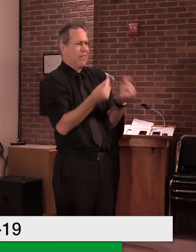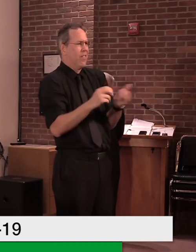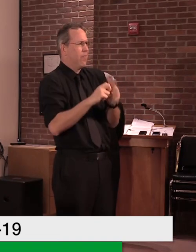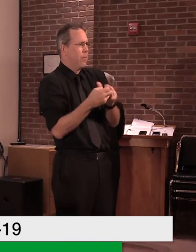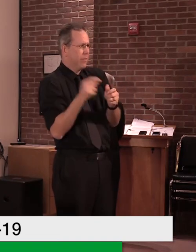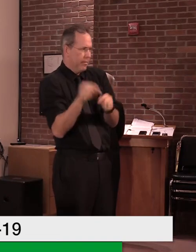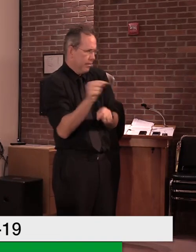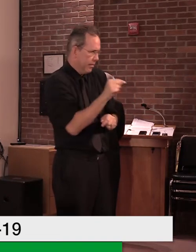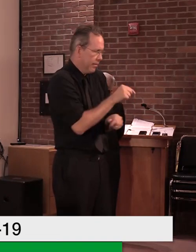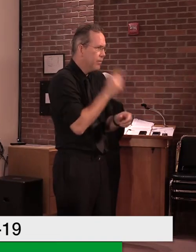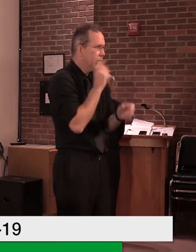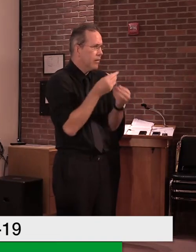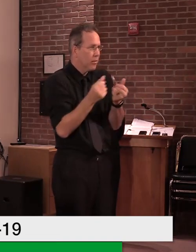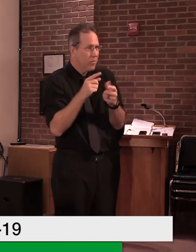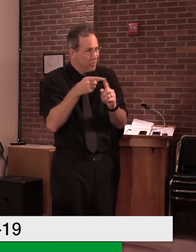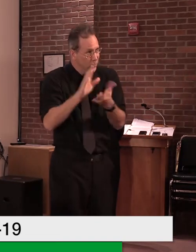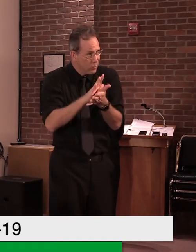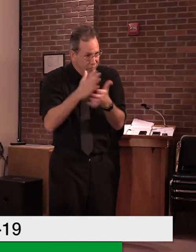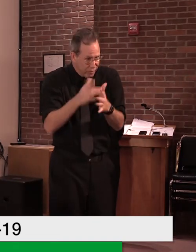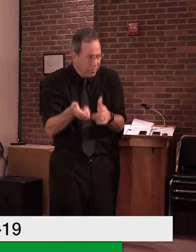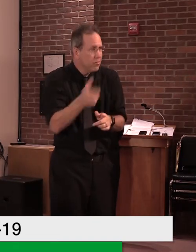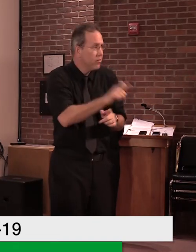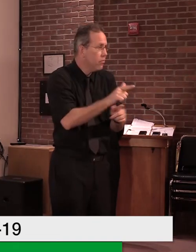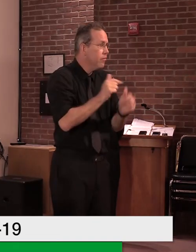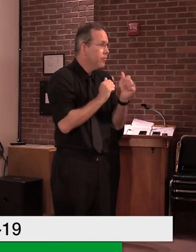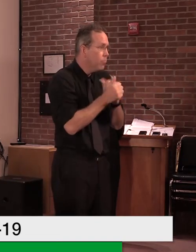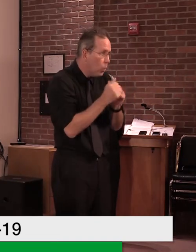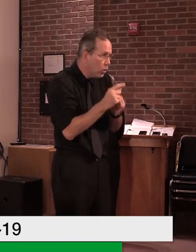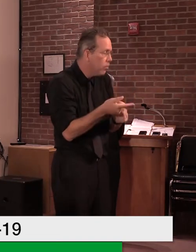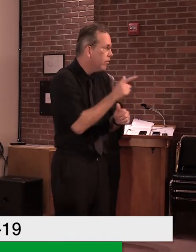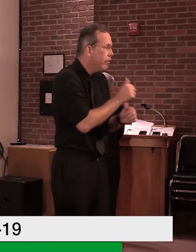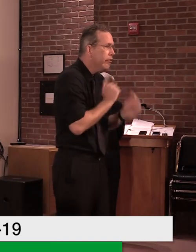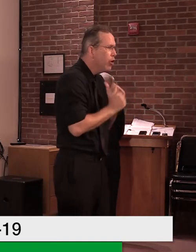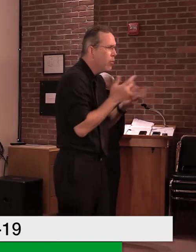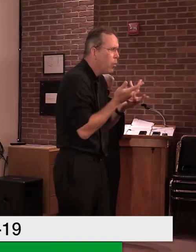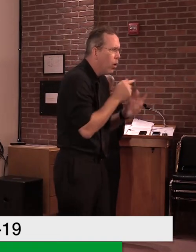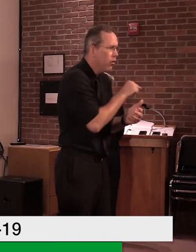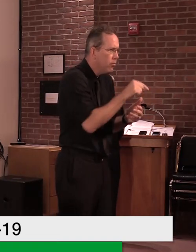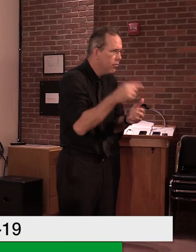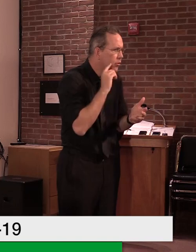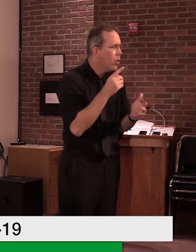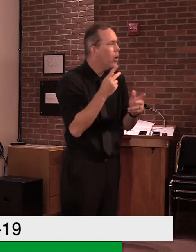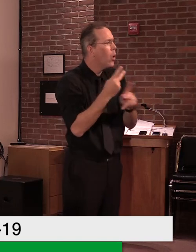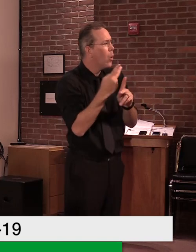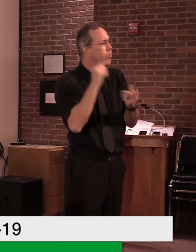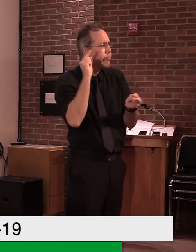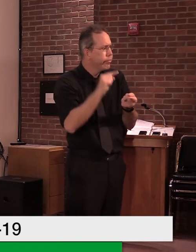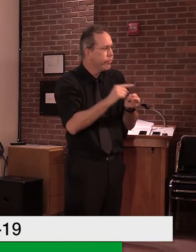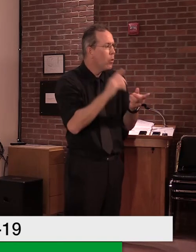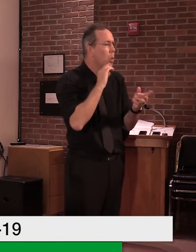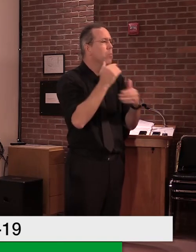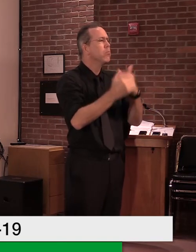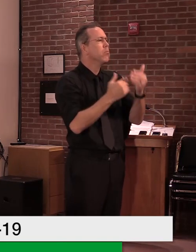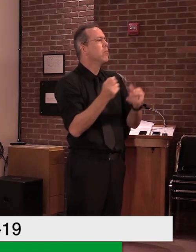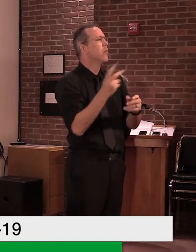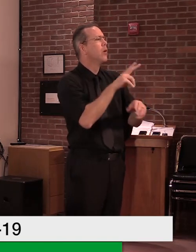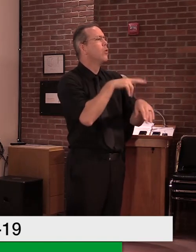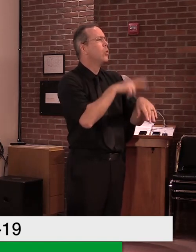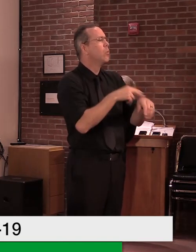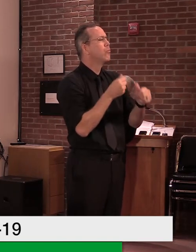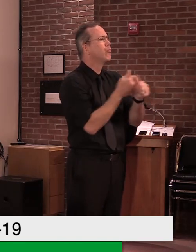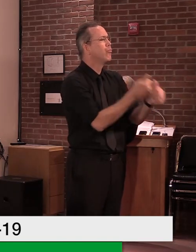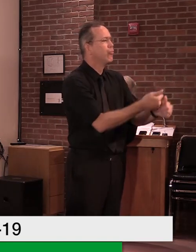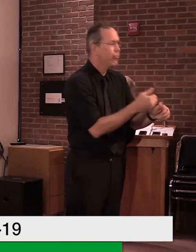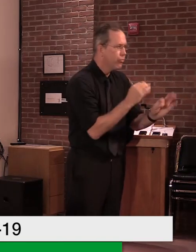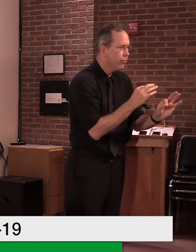this mask mandate might help us get us there to prevent the spread in other locations back at home and so forth.